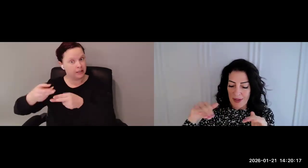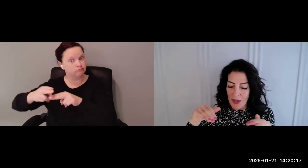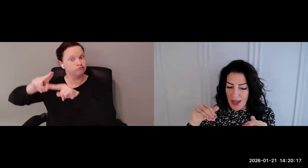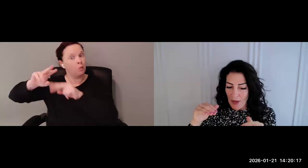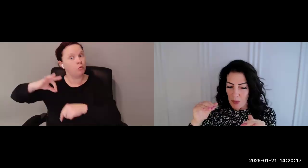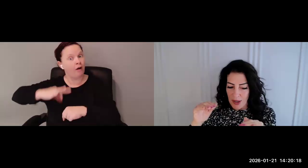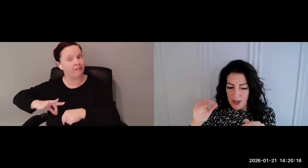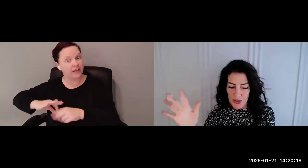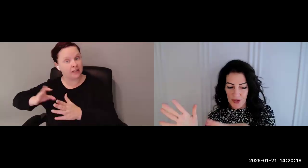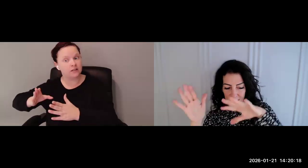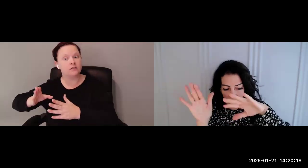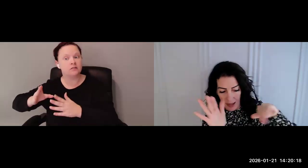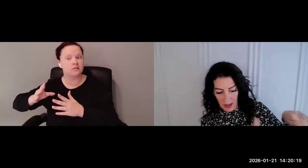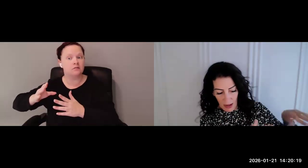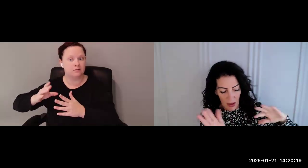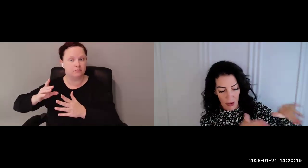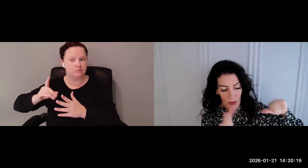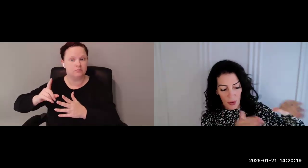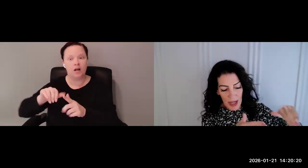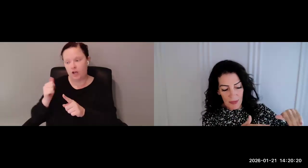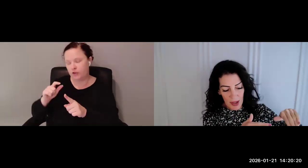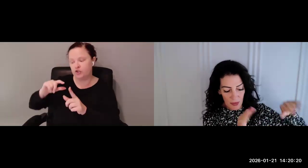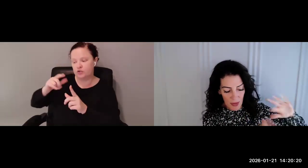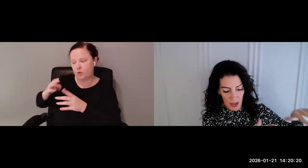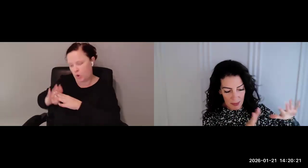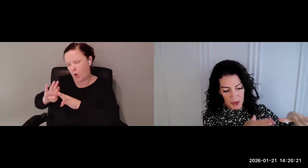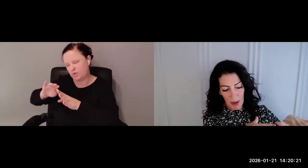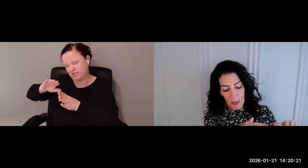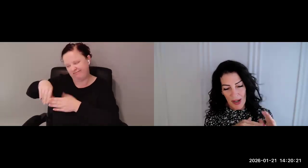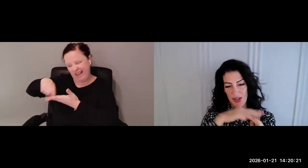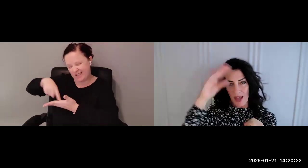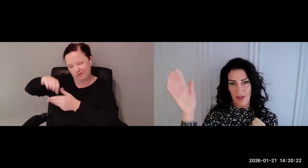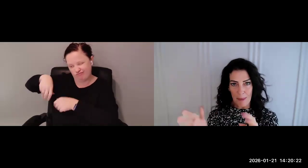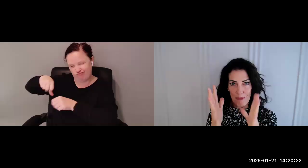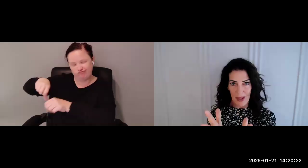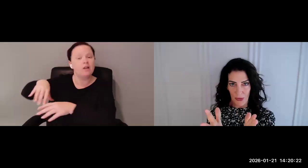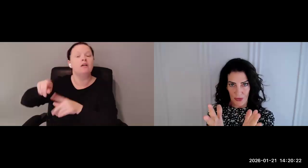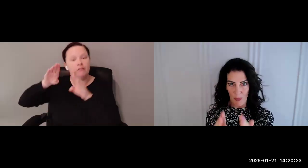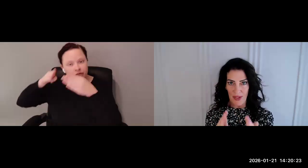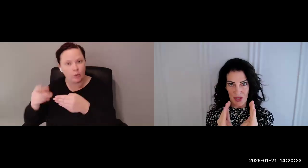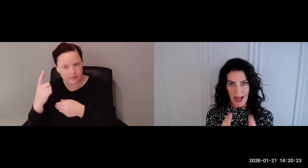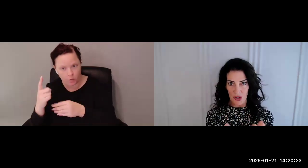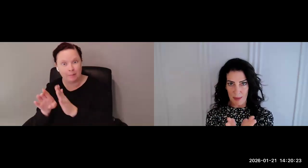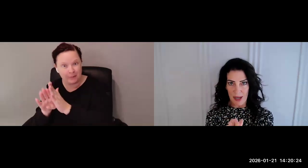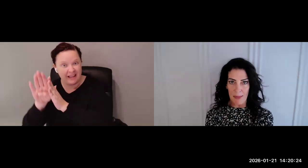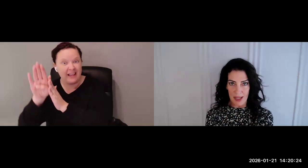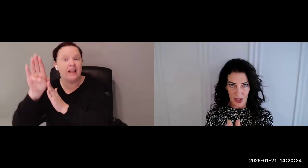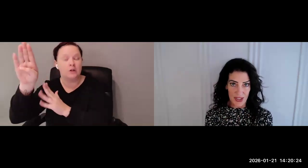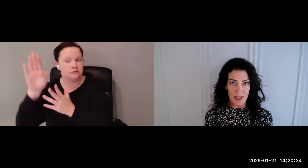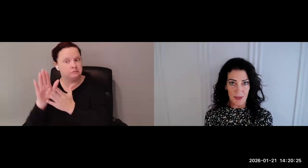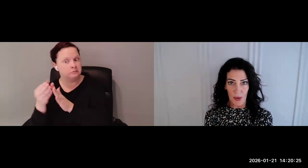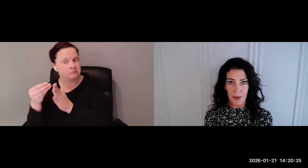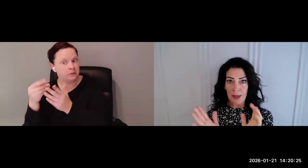more money than the other ones, then I close out the smaller ones, and then I build the one that's actually